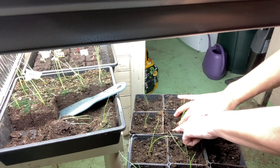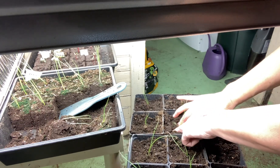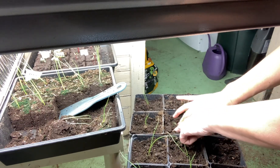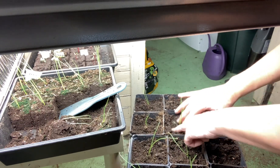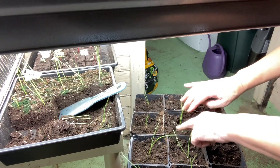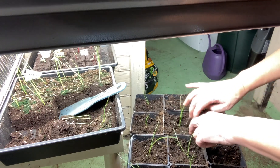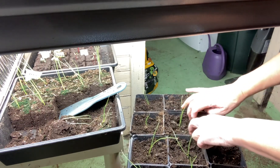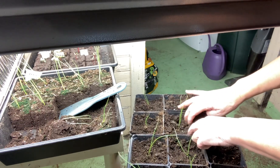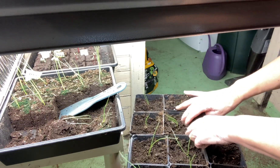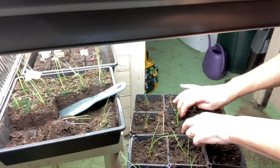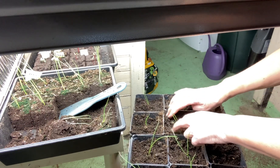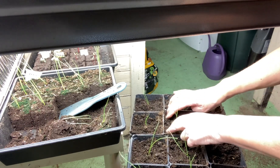the garden.